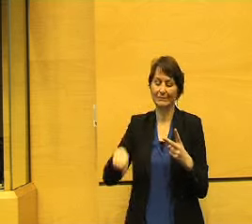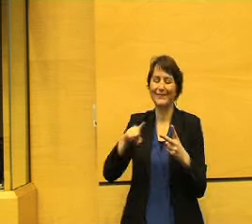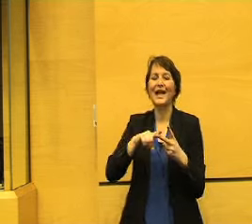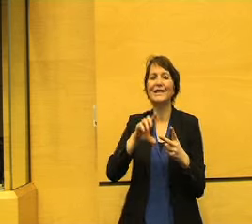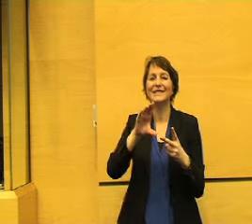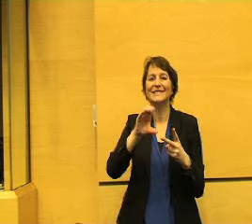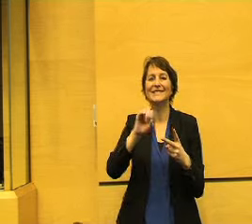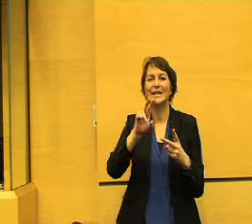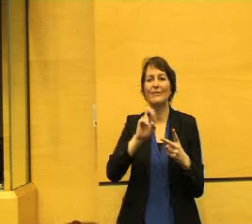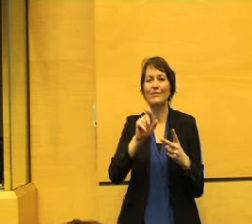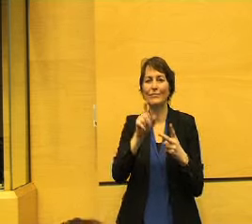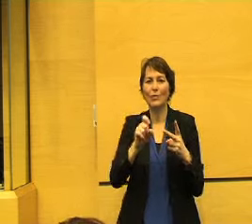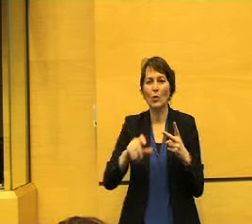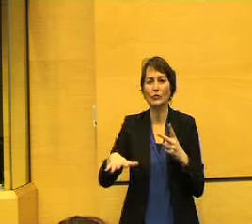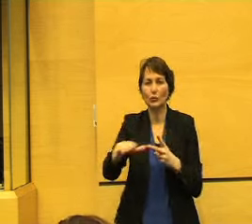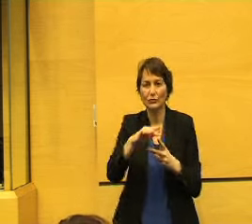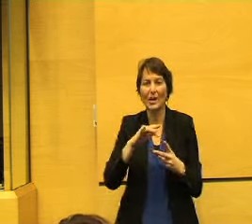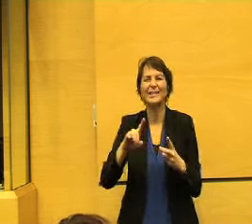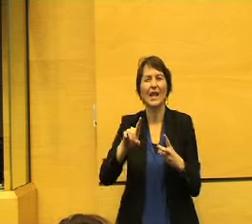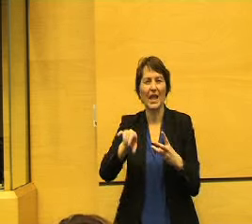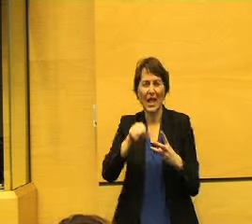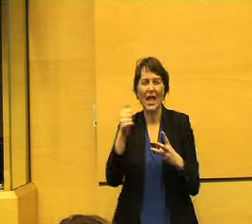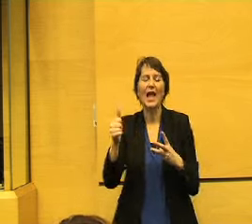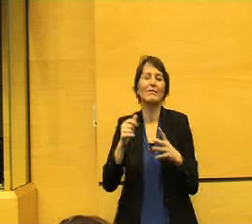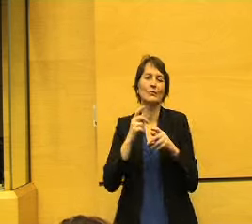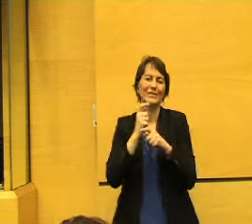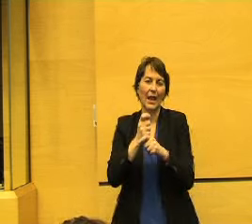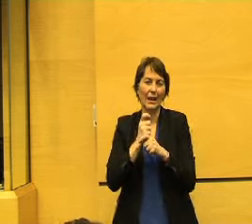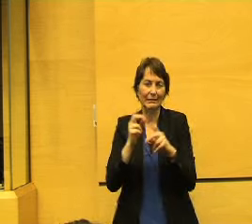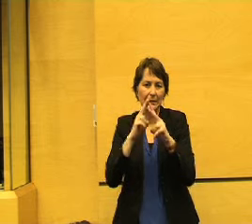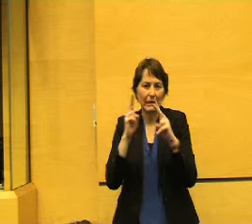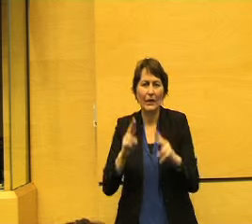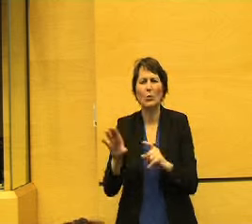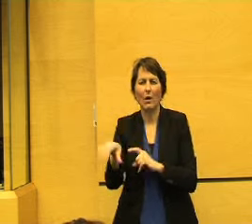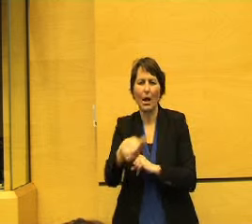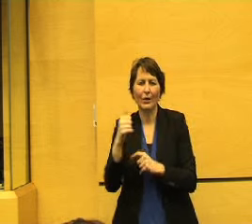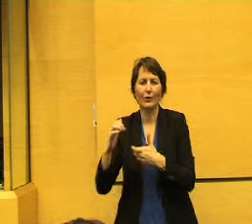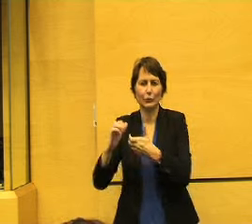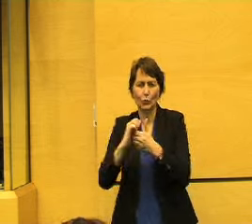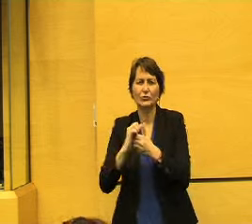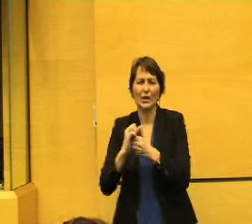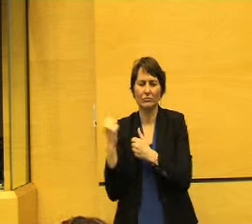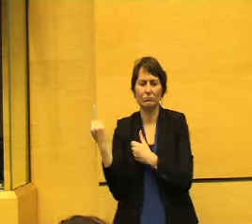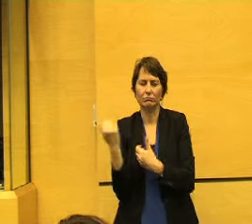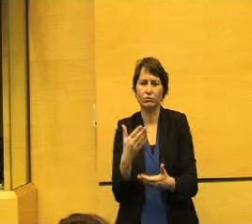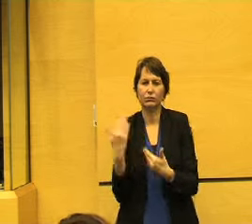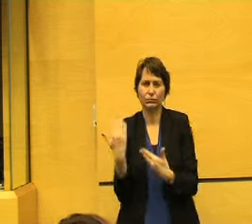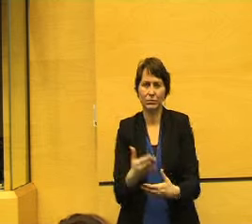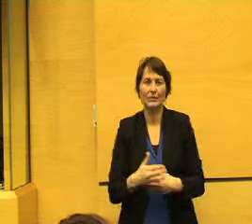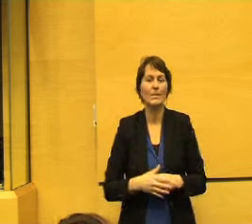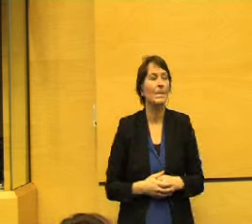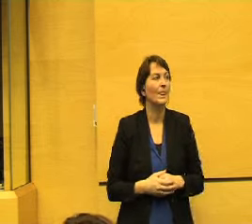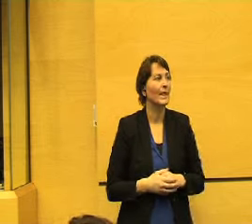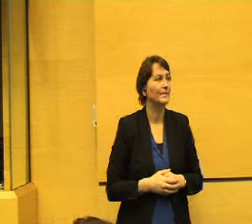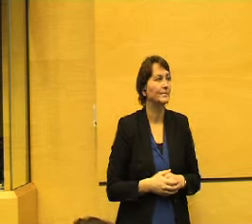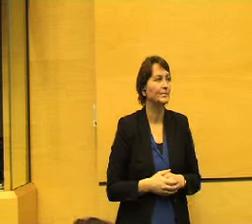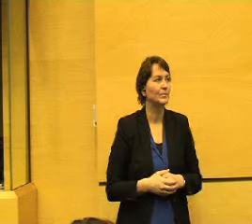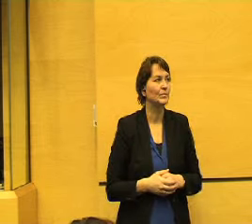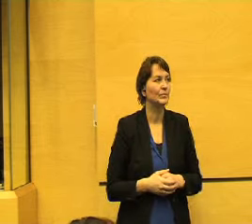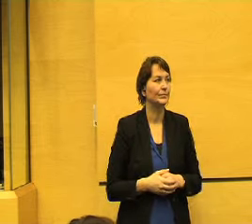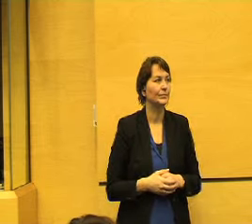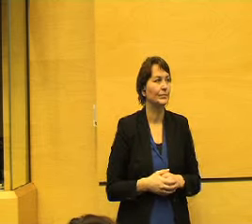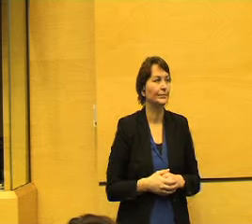as Médecins Sans Frontières and Care International. In case of severe illnesses, they can